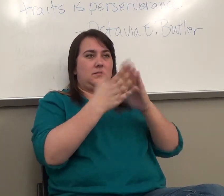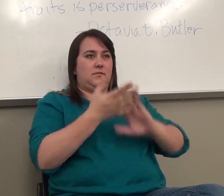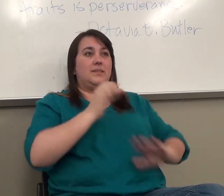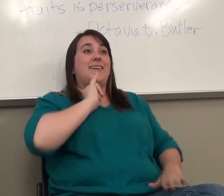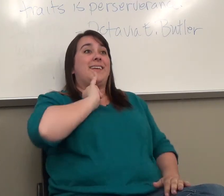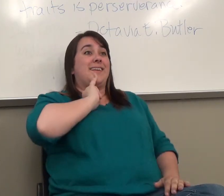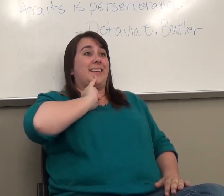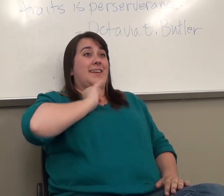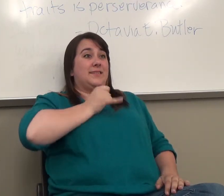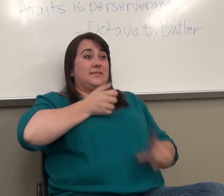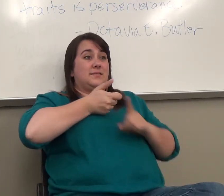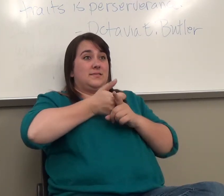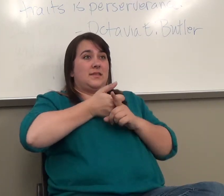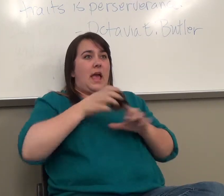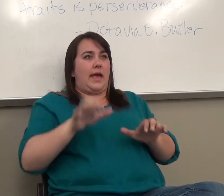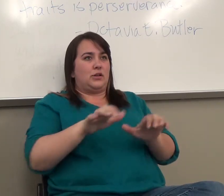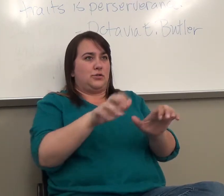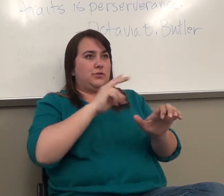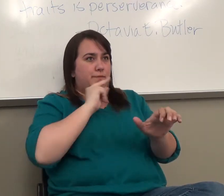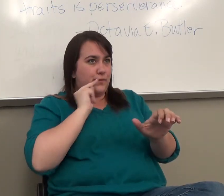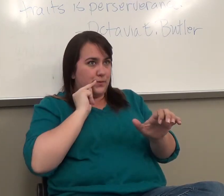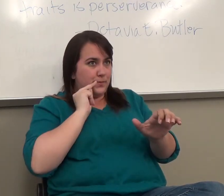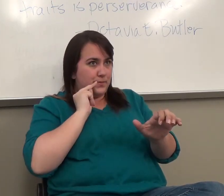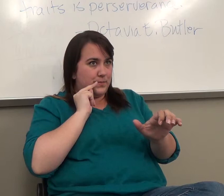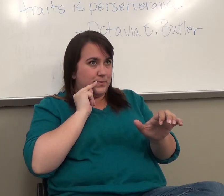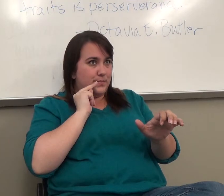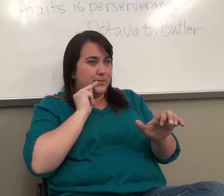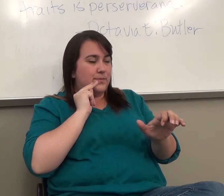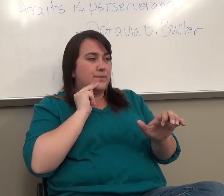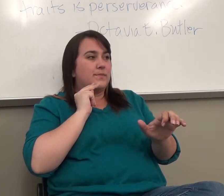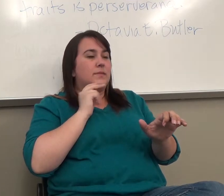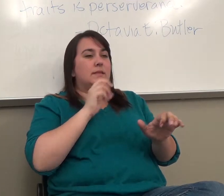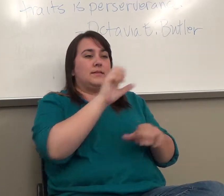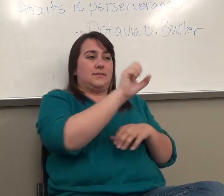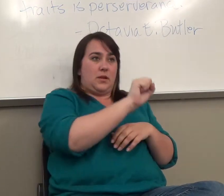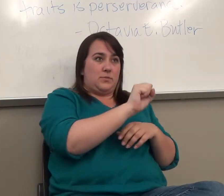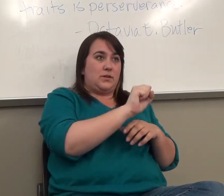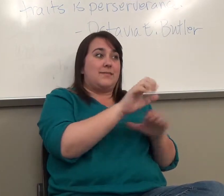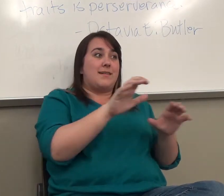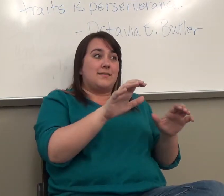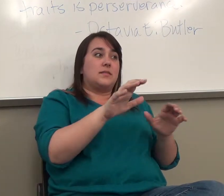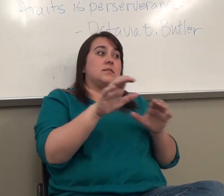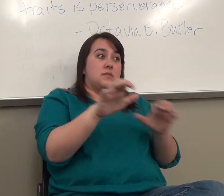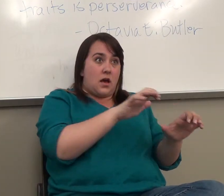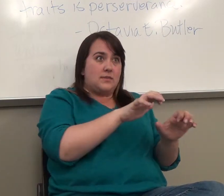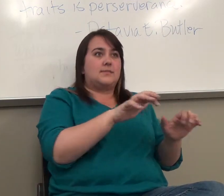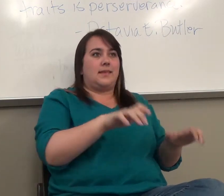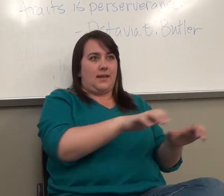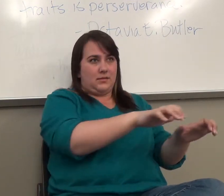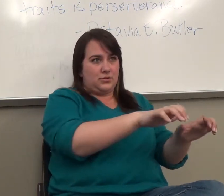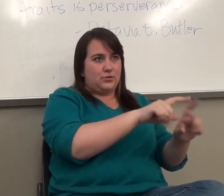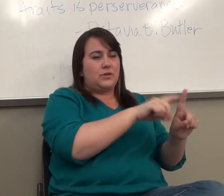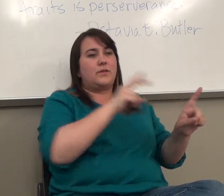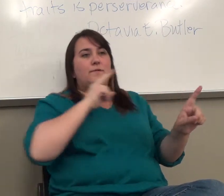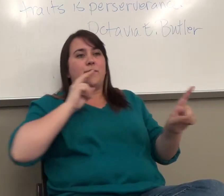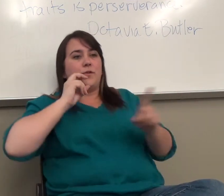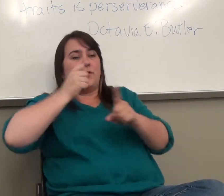is an action verb. You know, the subject does the action, the verb is the action. And people tend to kind of skip